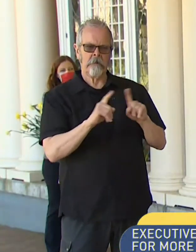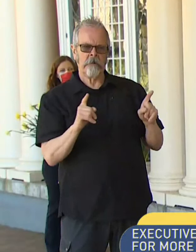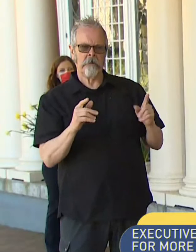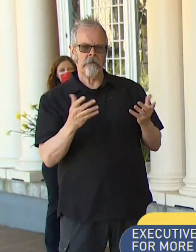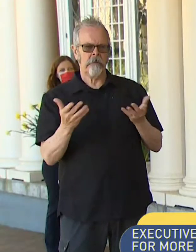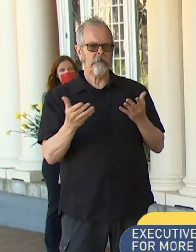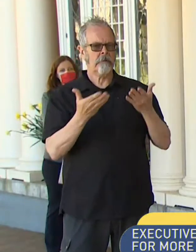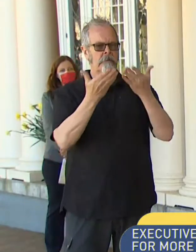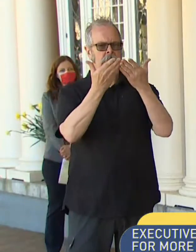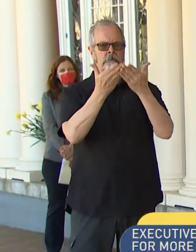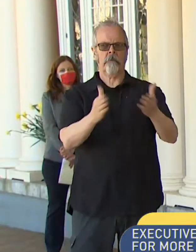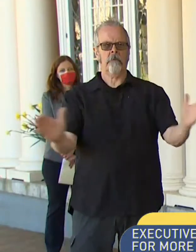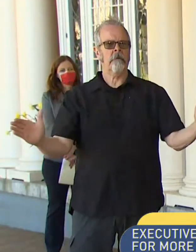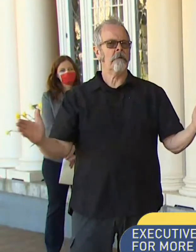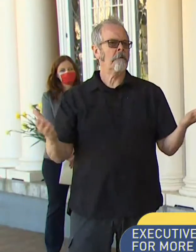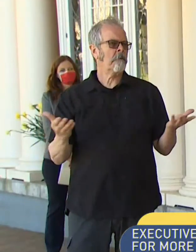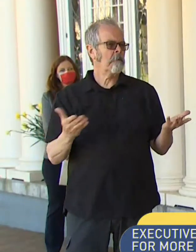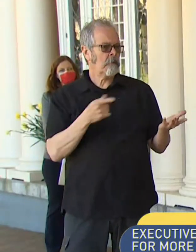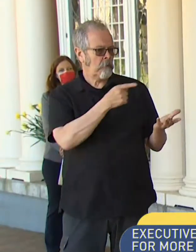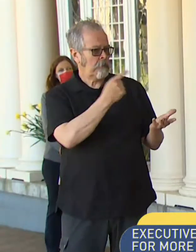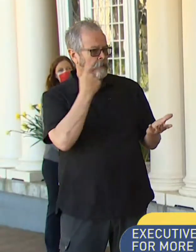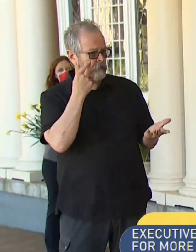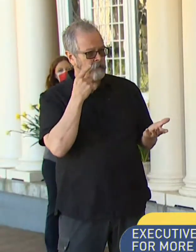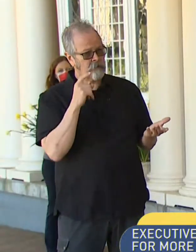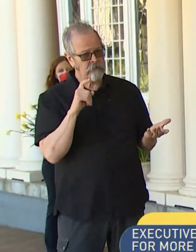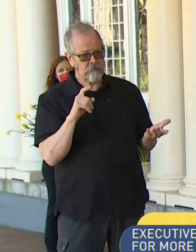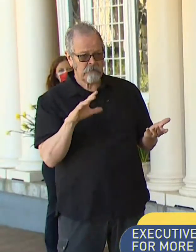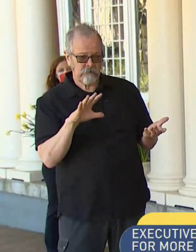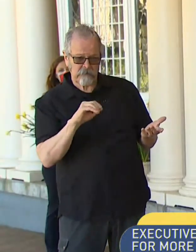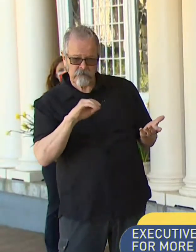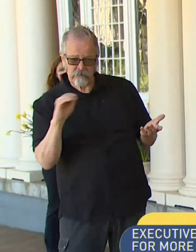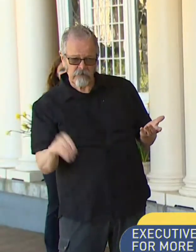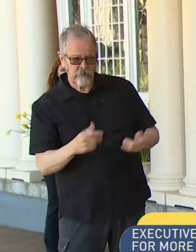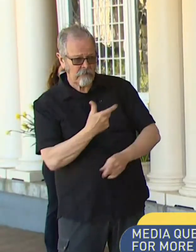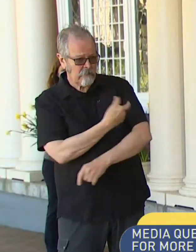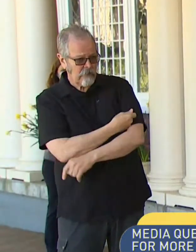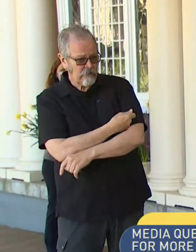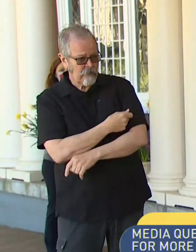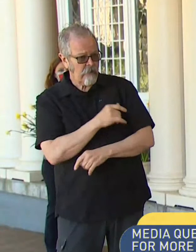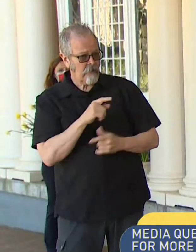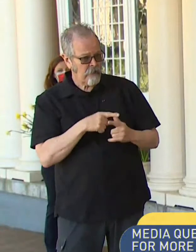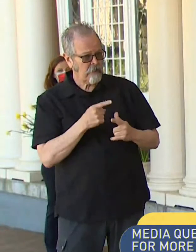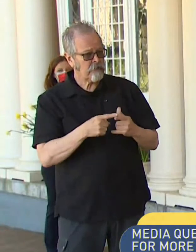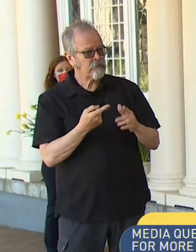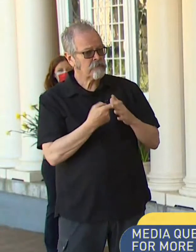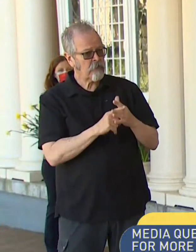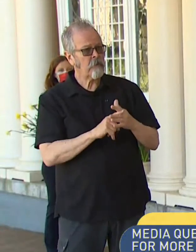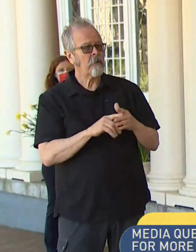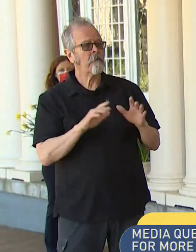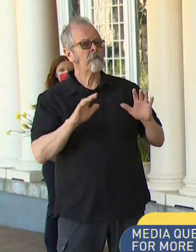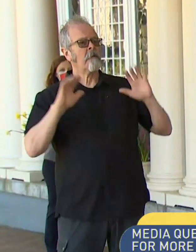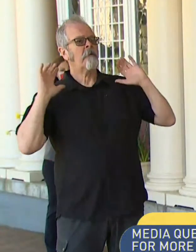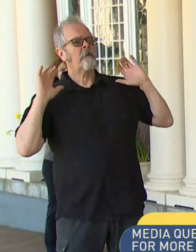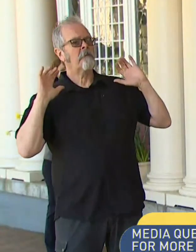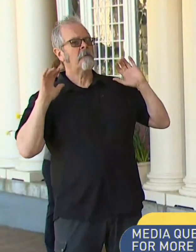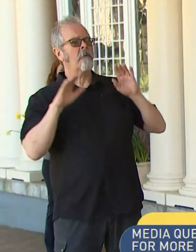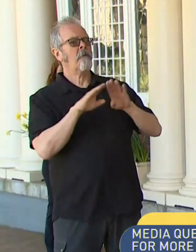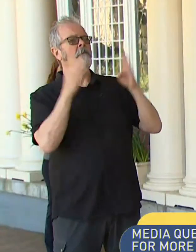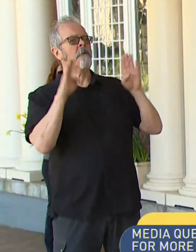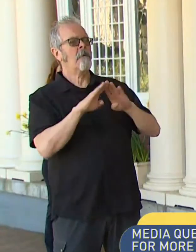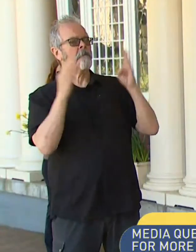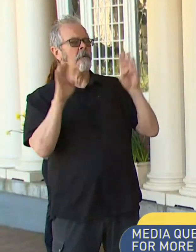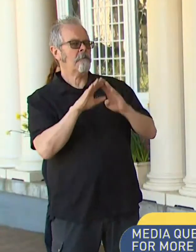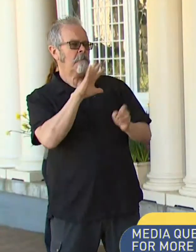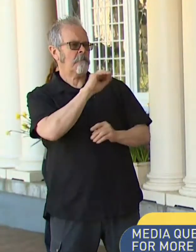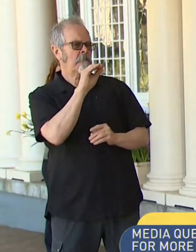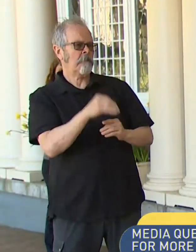generally, like, do you think we need to get to 50% vaccinated where you could then start to back off more and reopen things more? Do you think we need to get to herd